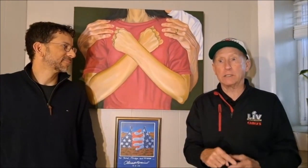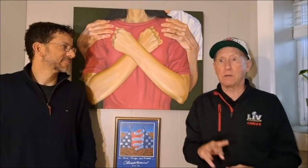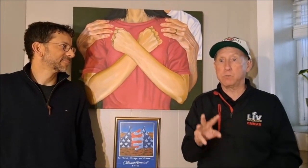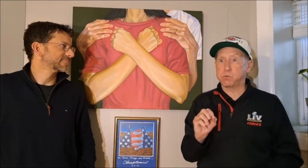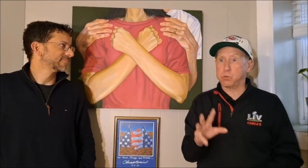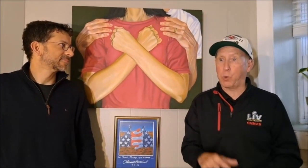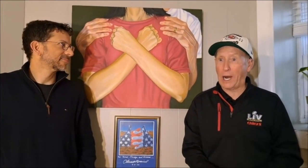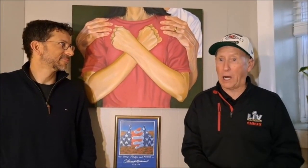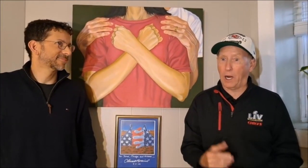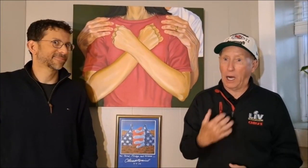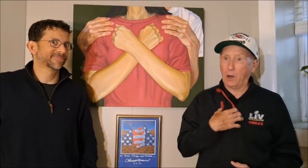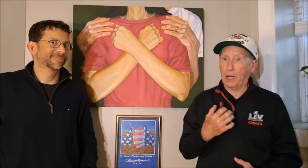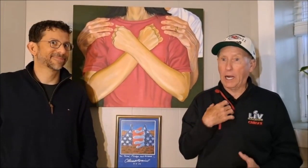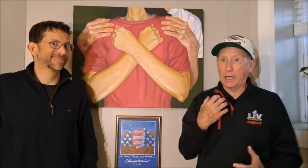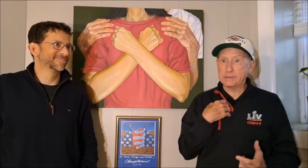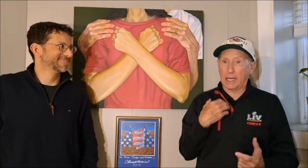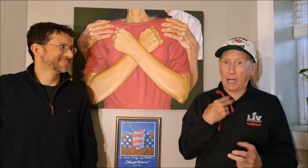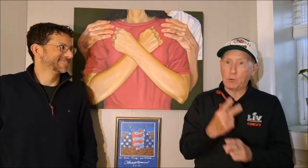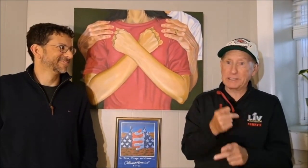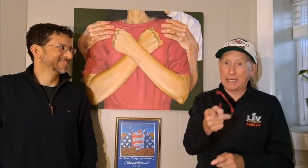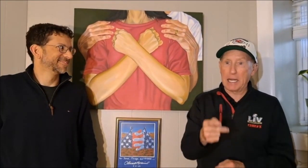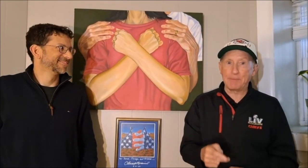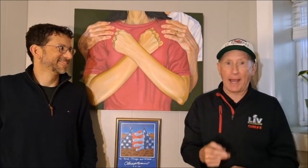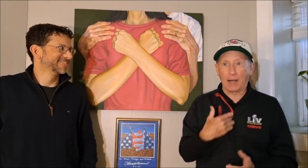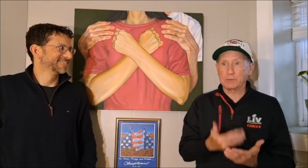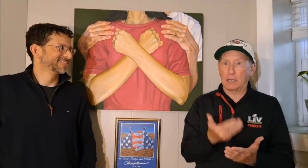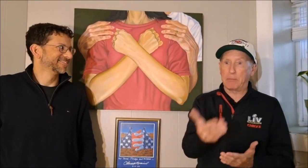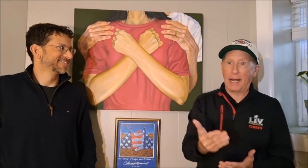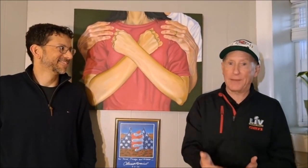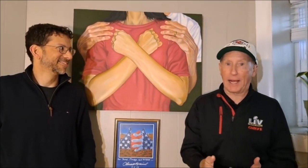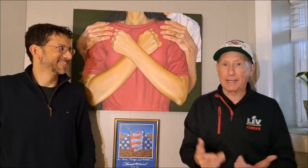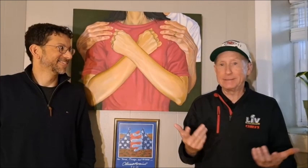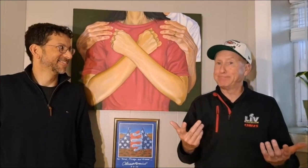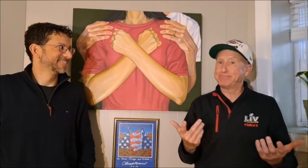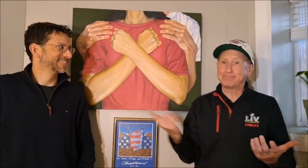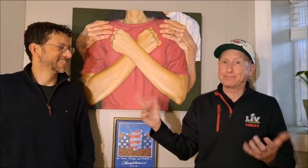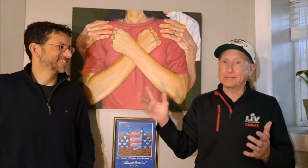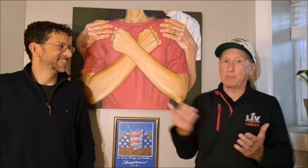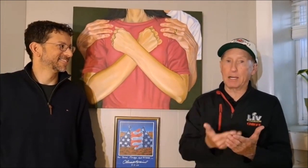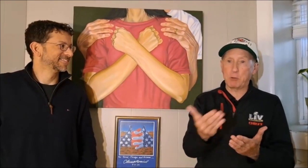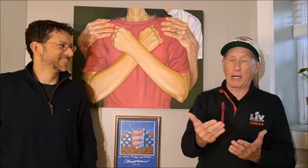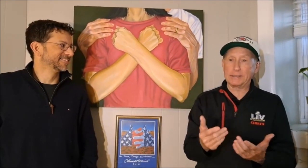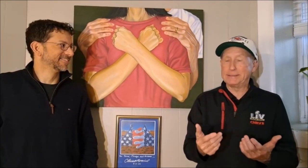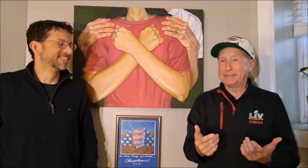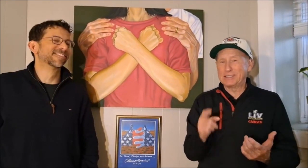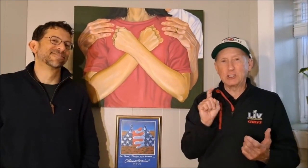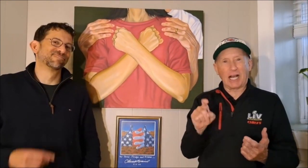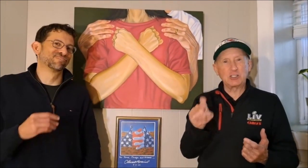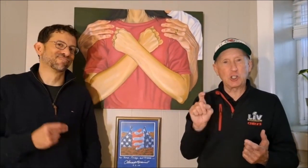said, wow. I said, I wish I keep that. I wish I buy that. Somebody bought it.